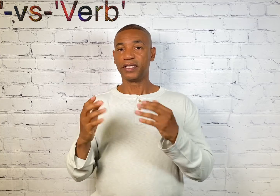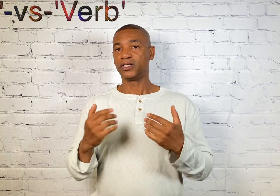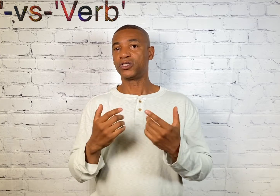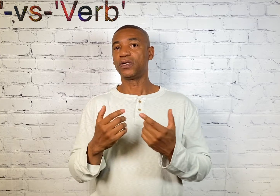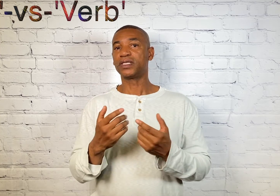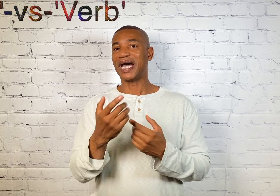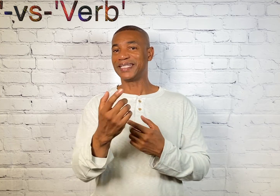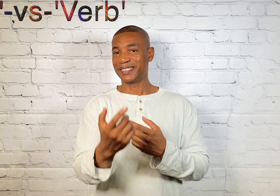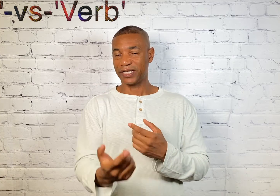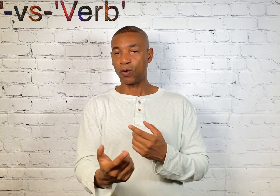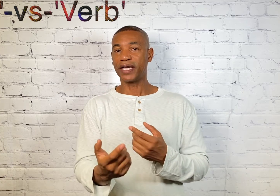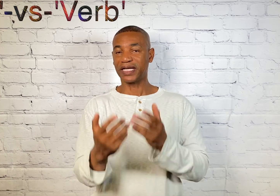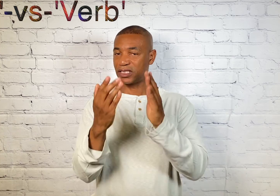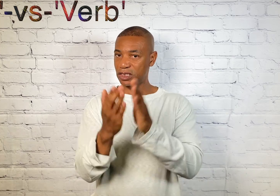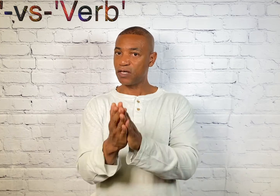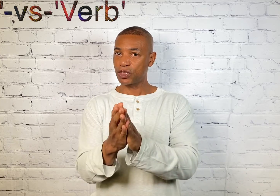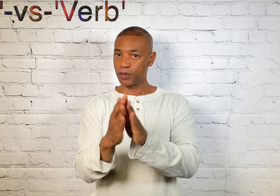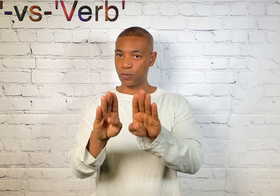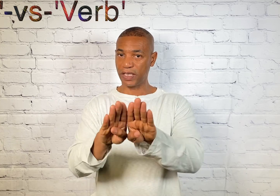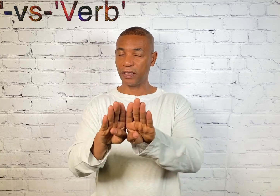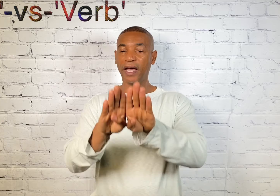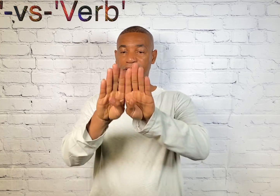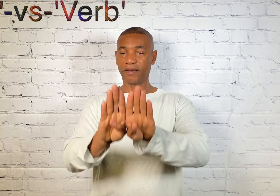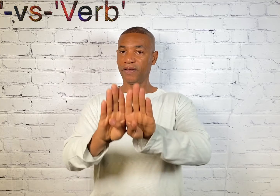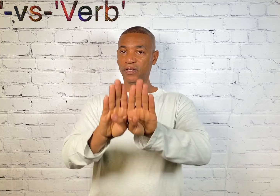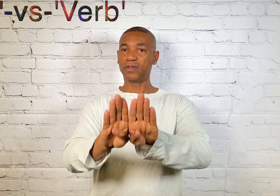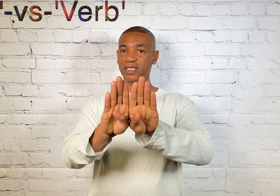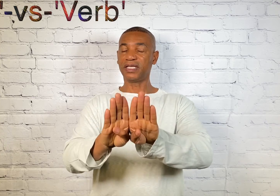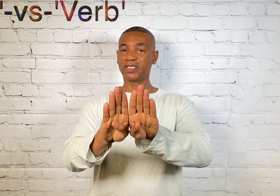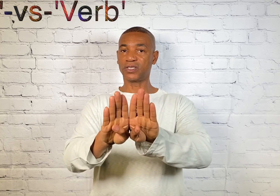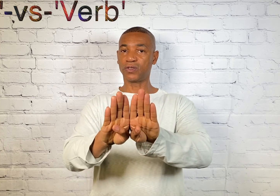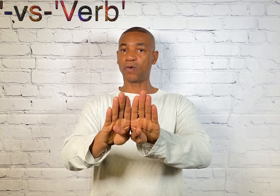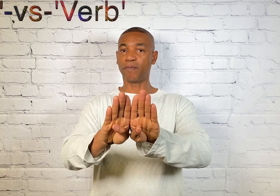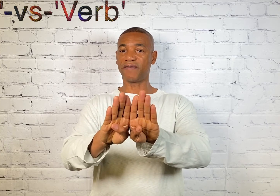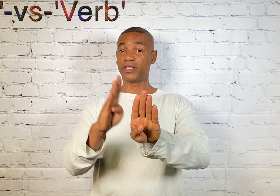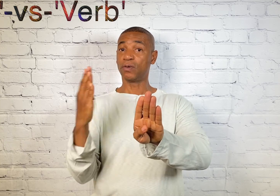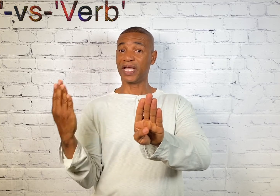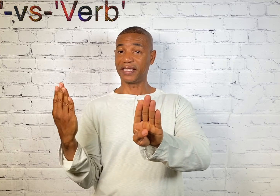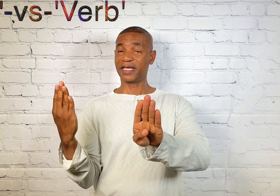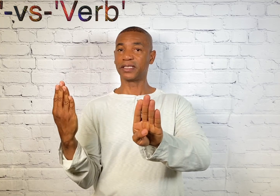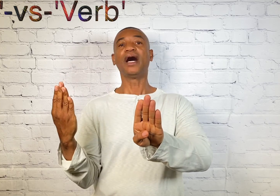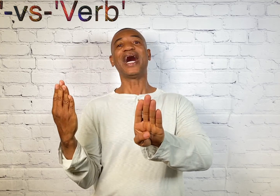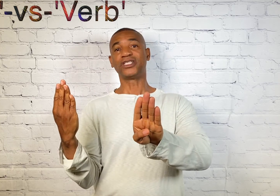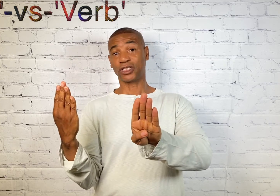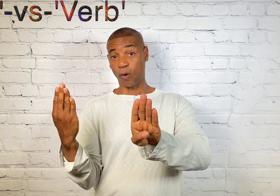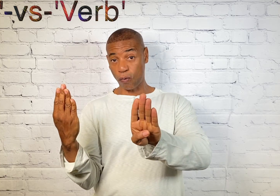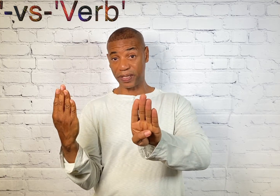Now, did you notice I did that twice? I distinguished between, now, you could think this is a door, but if I do it like this, I just open